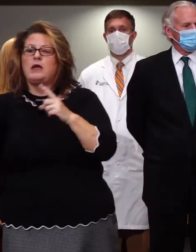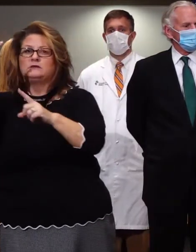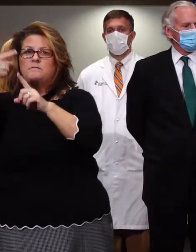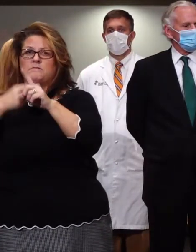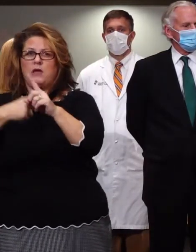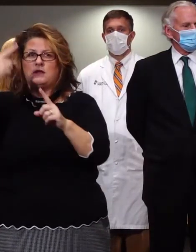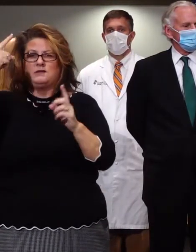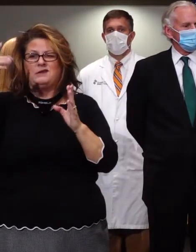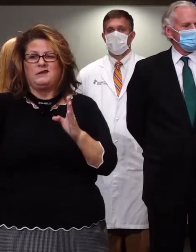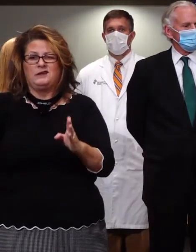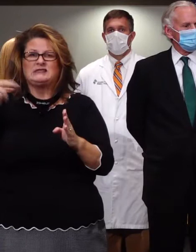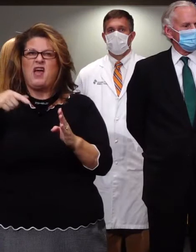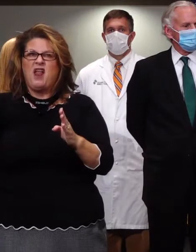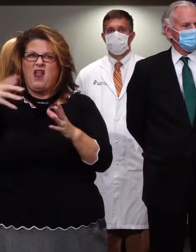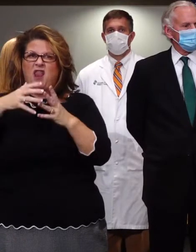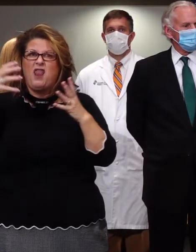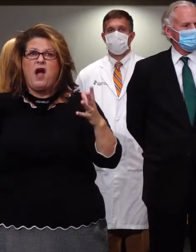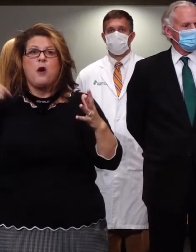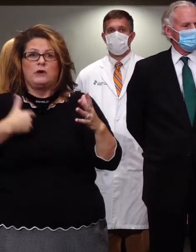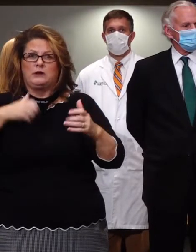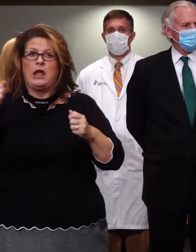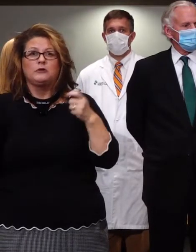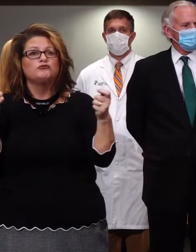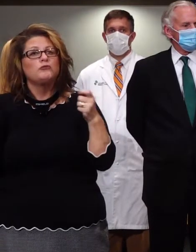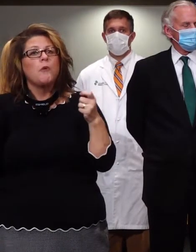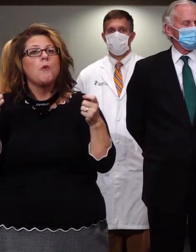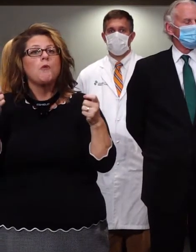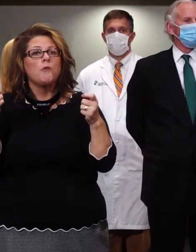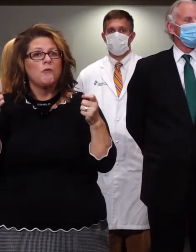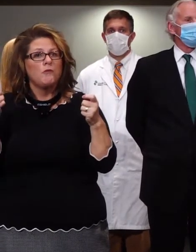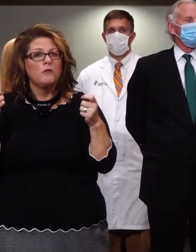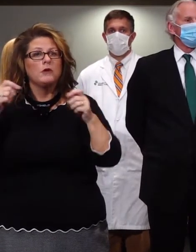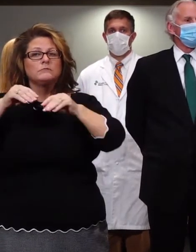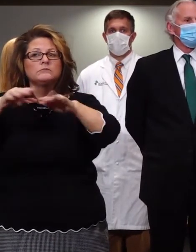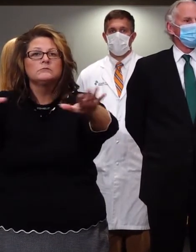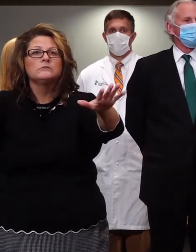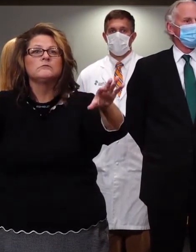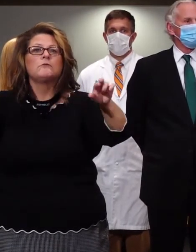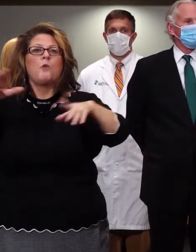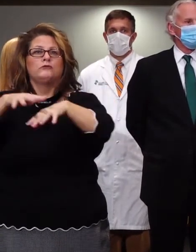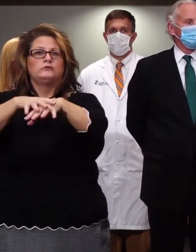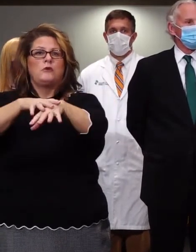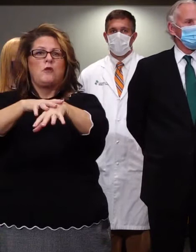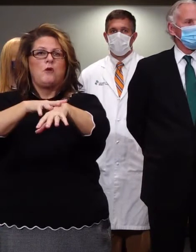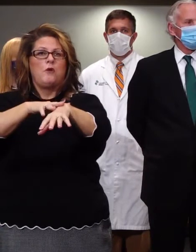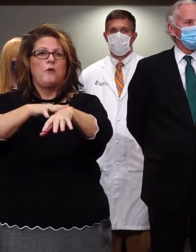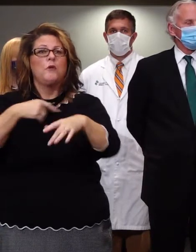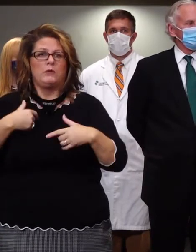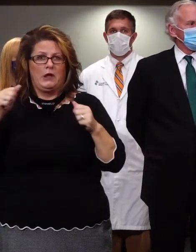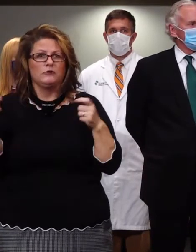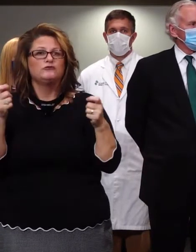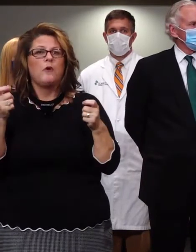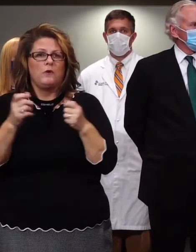significant control that we have over what we're seeing. And this public health is